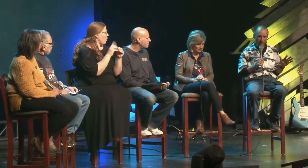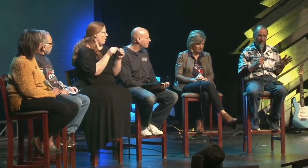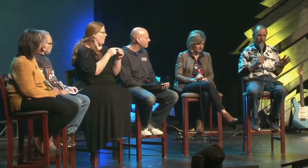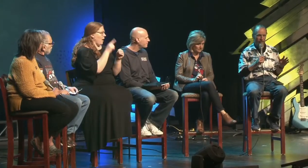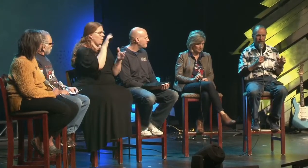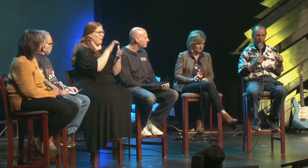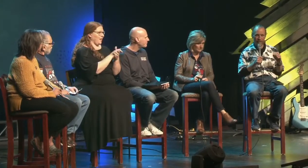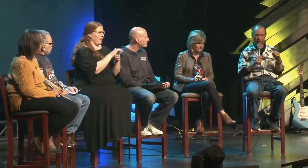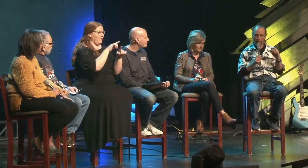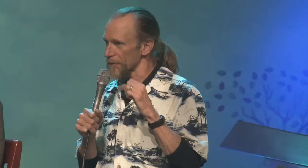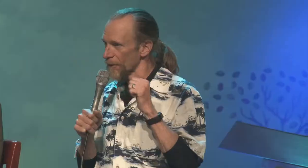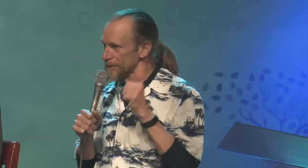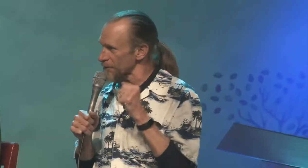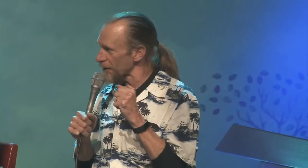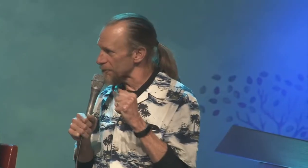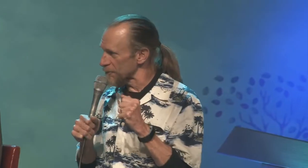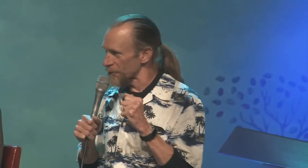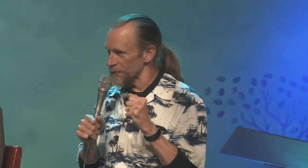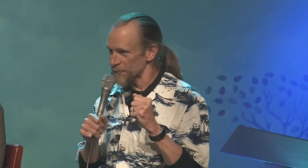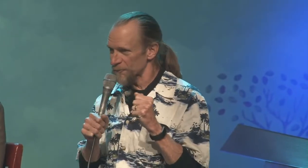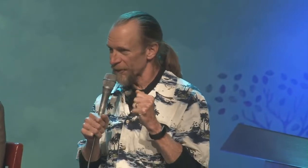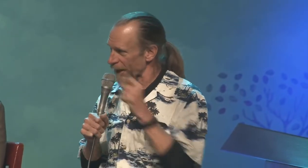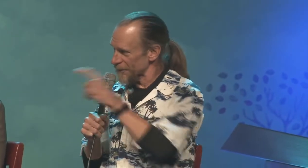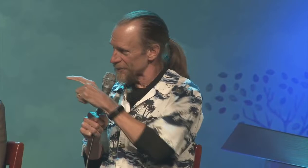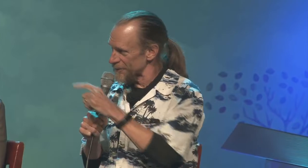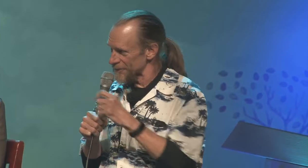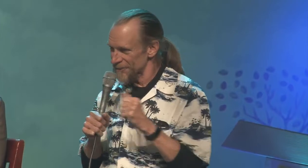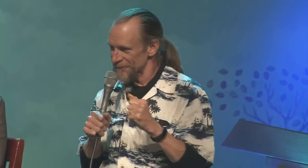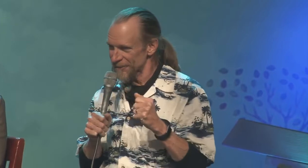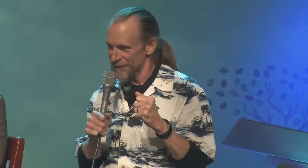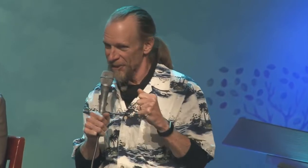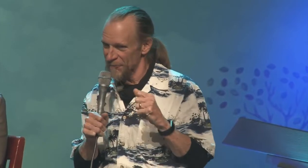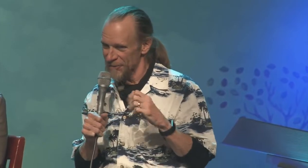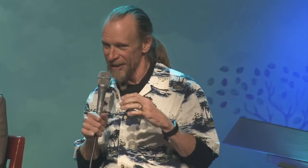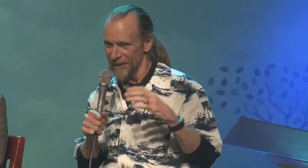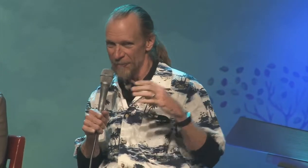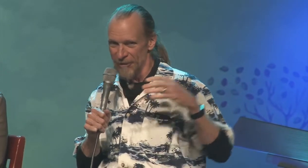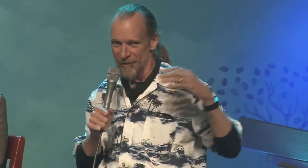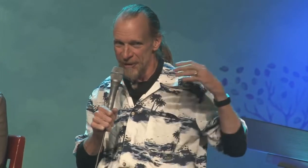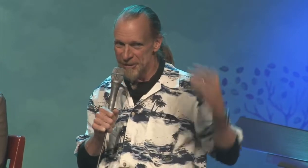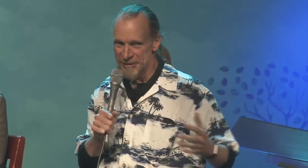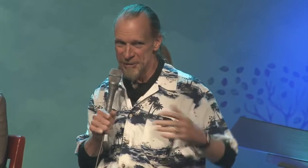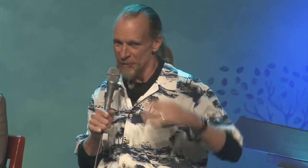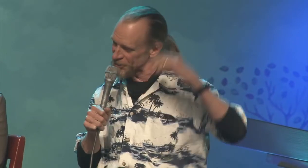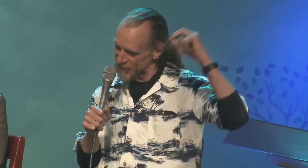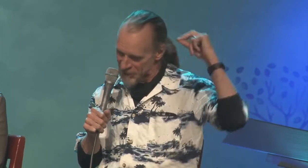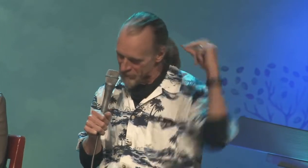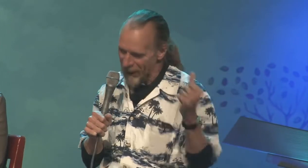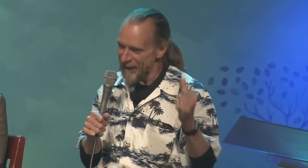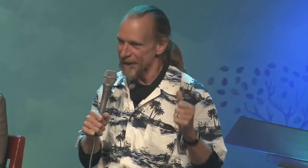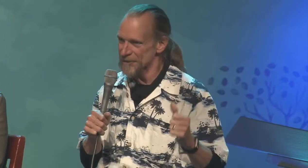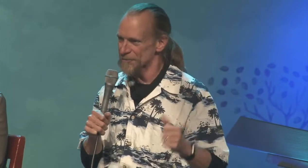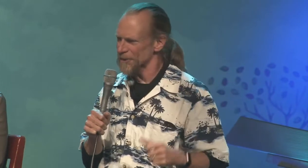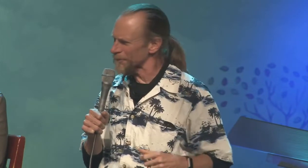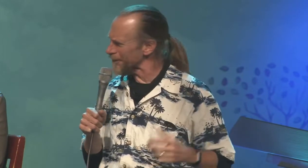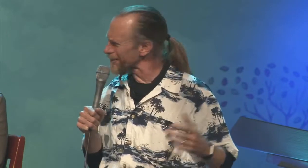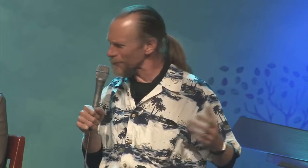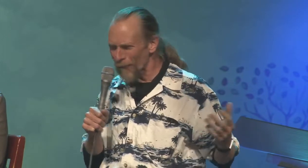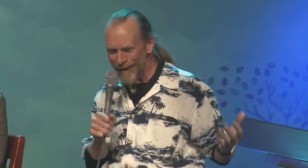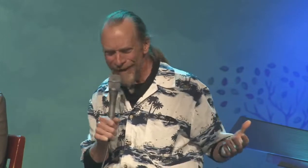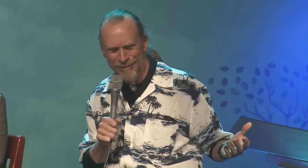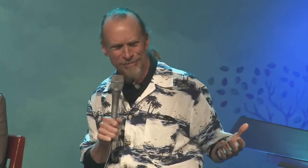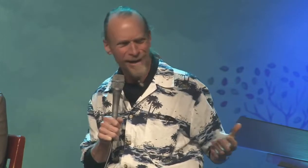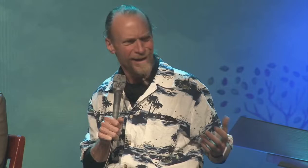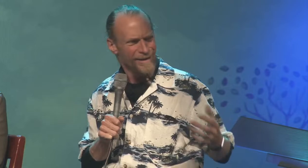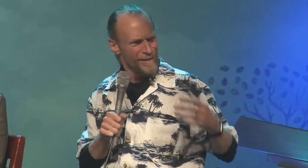determines behavior. You know, I still have some of those reactions, like John was saying, where I'm in a situation and then bang, I do something. And I say,